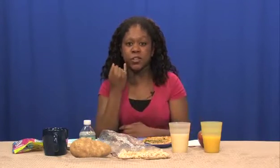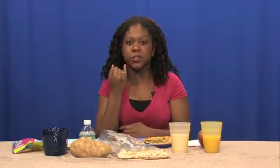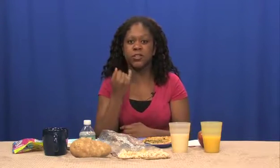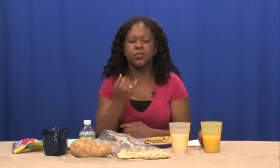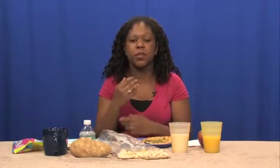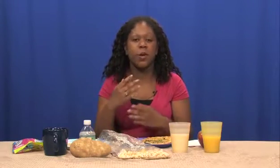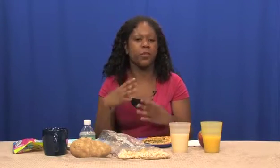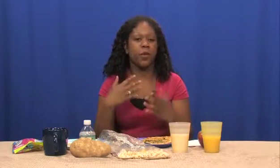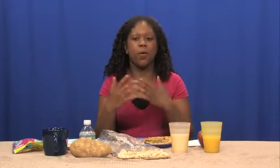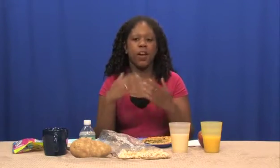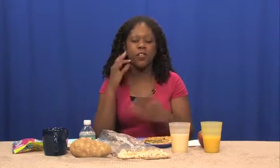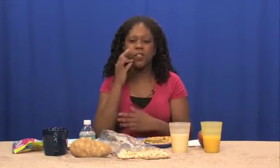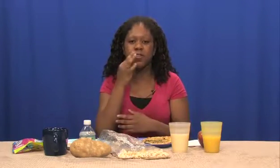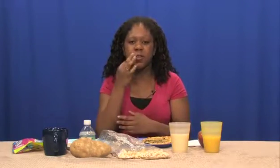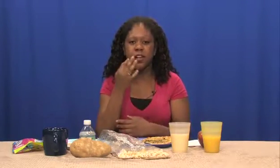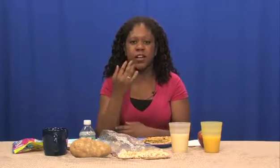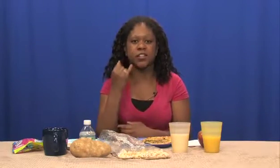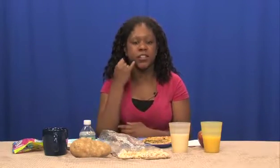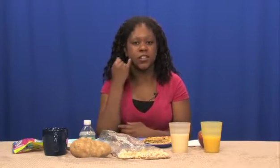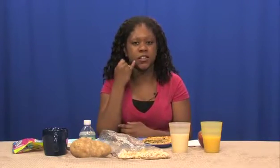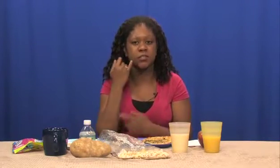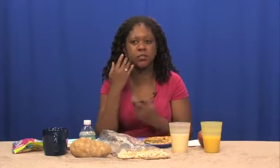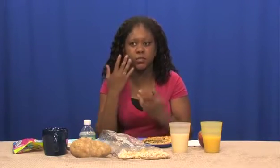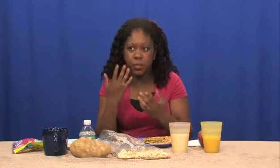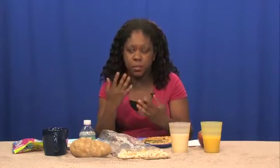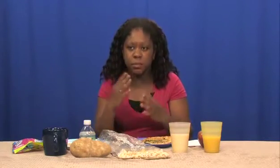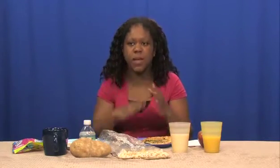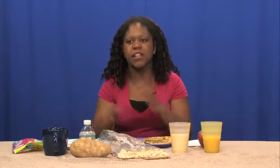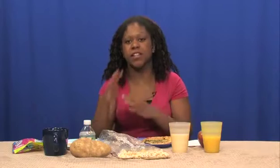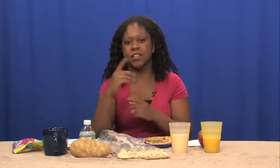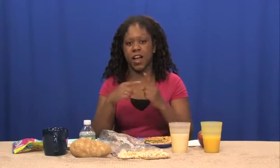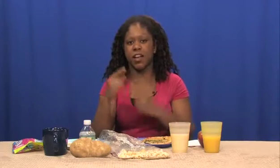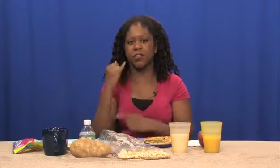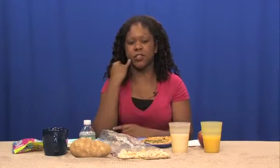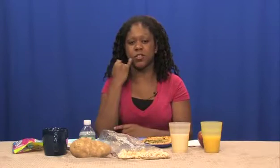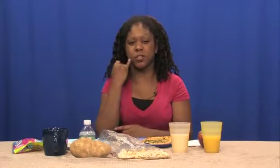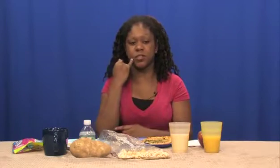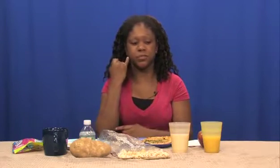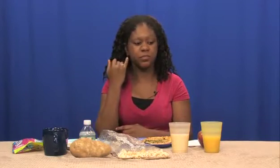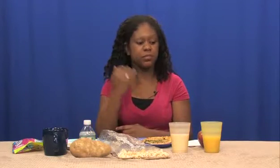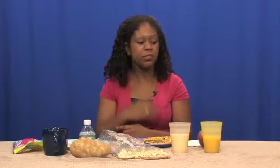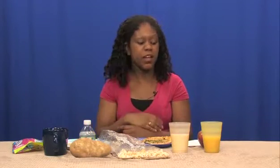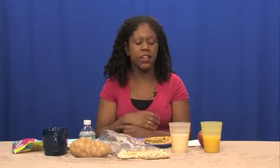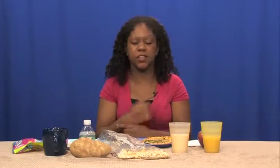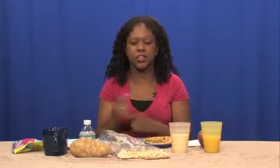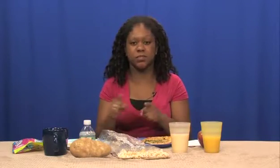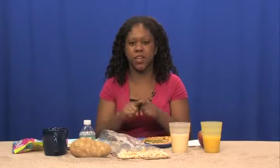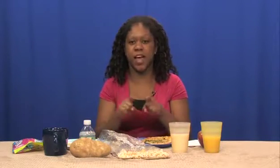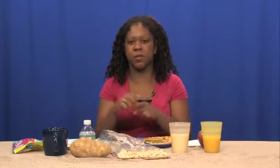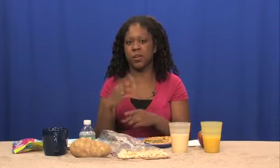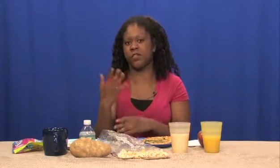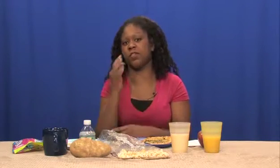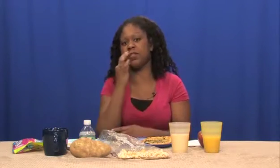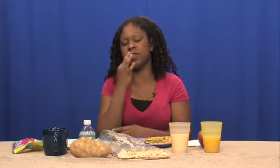juice, like whatever fruit it is, this is the basic sign for juice. And then just add whatever fruit it